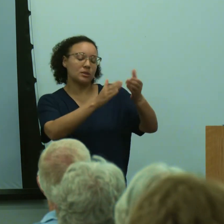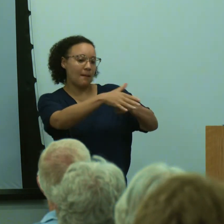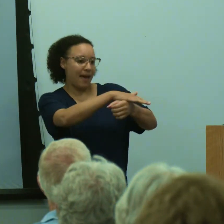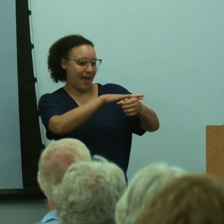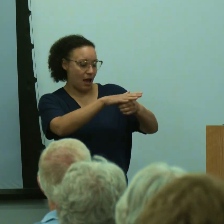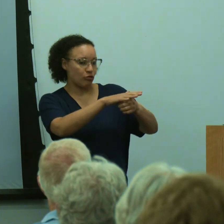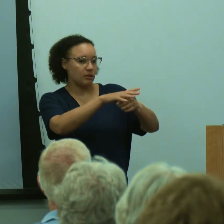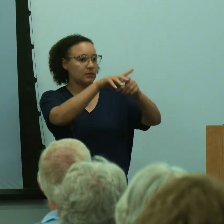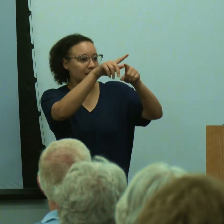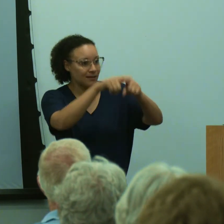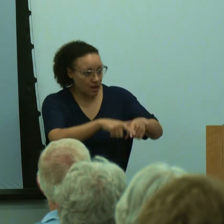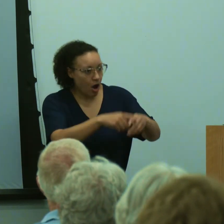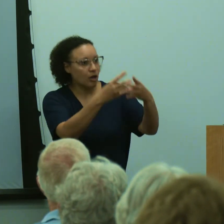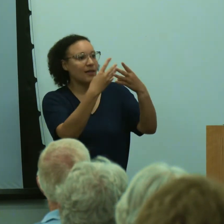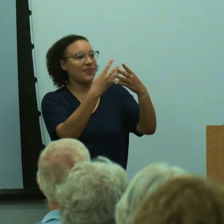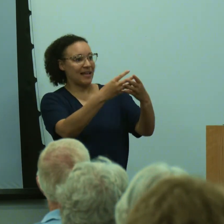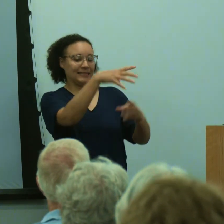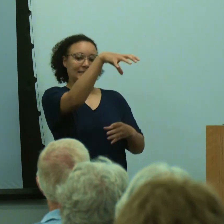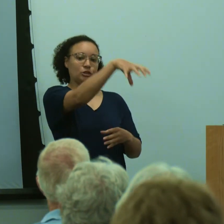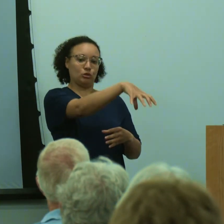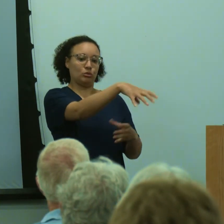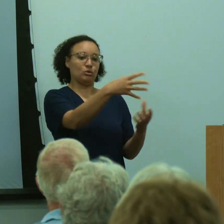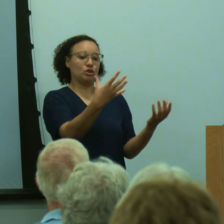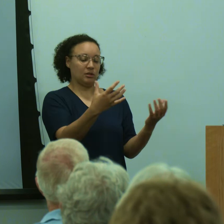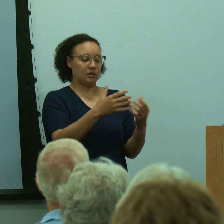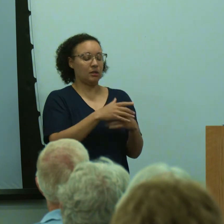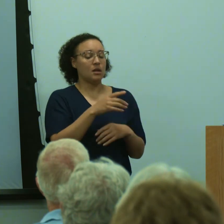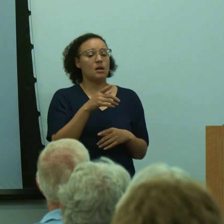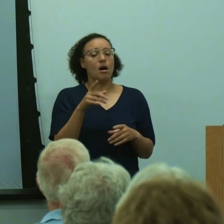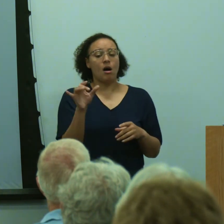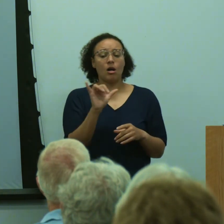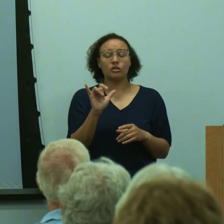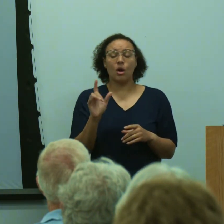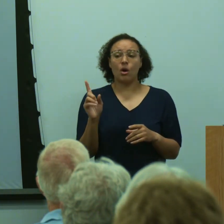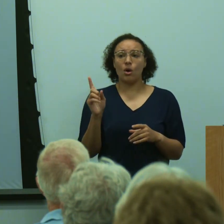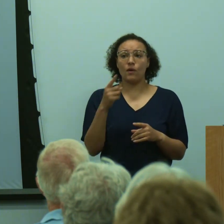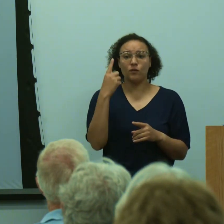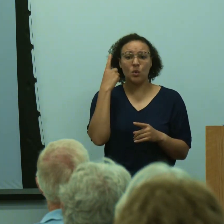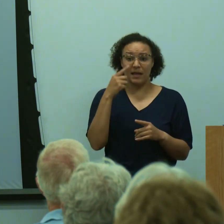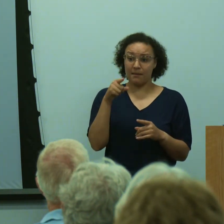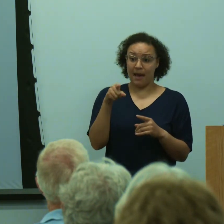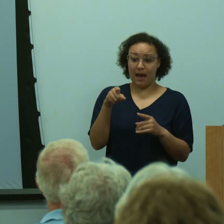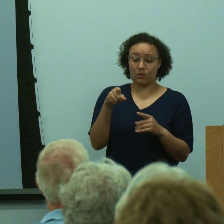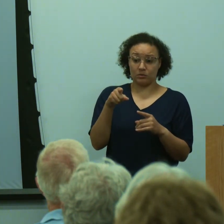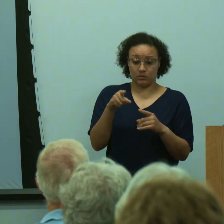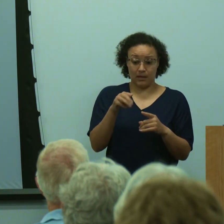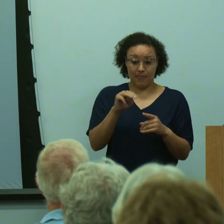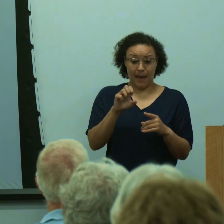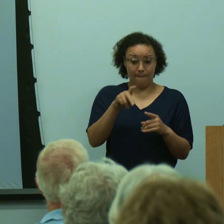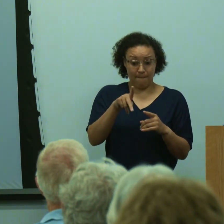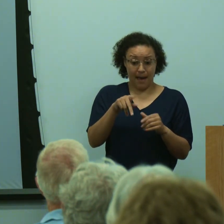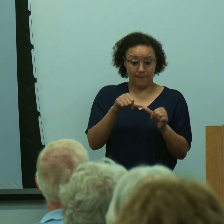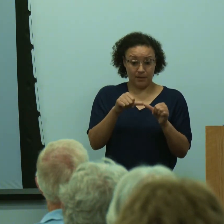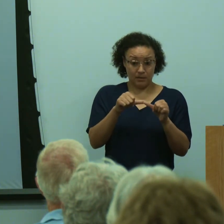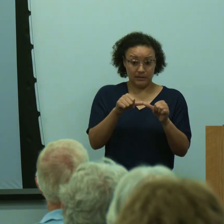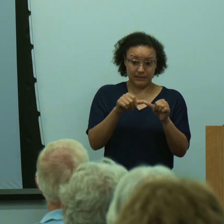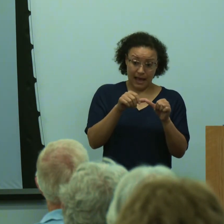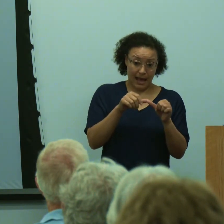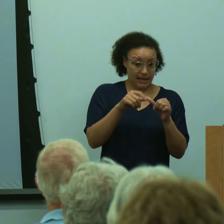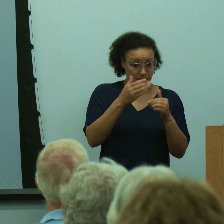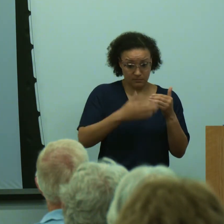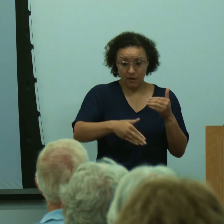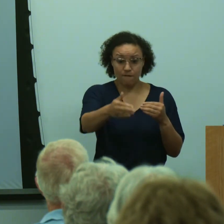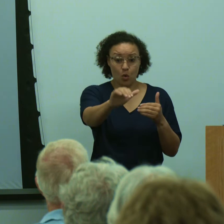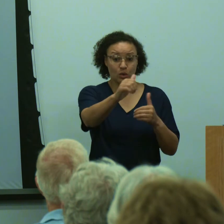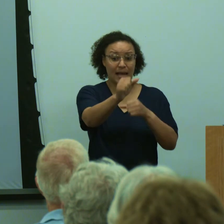of these institutions. And if we think about the fact that this is for 10 years, most people's prison times